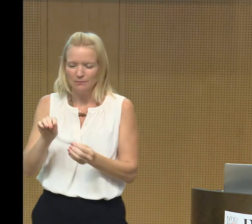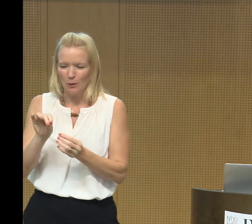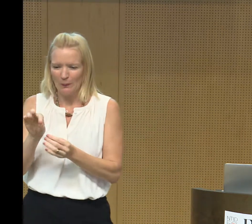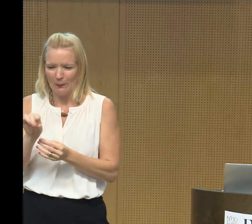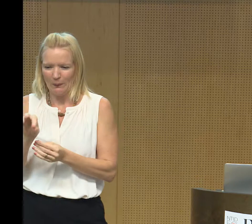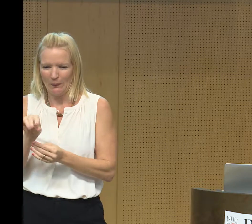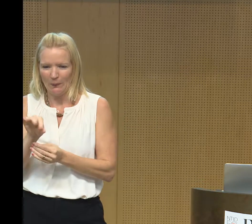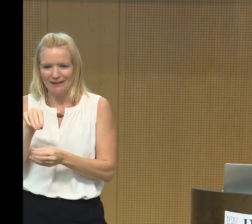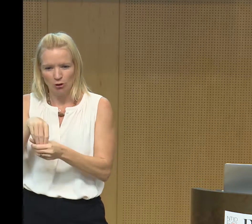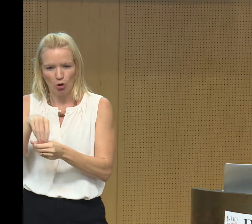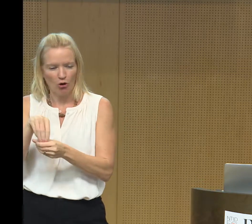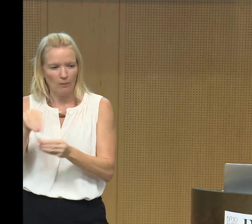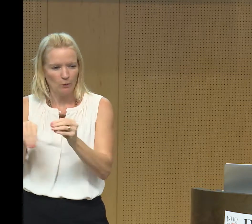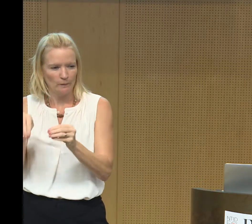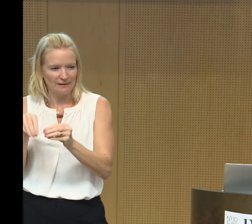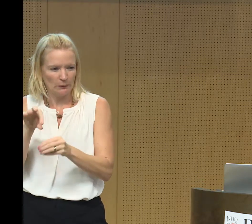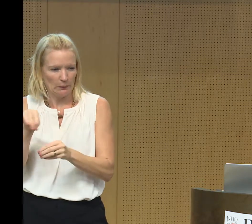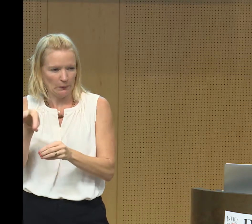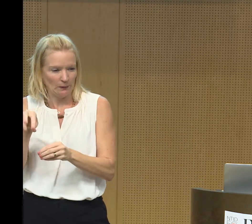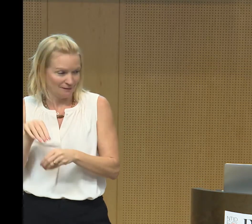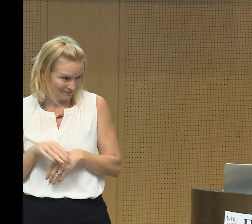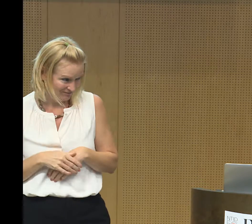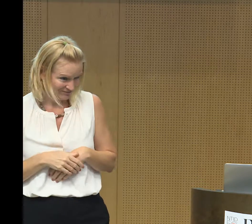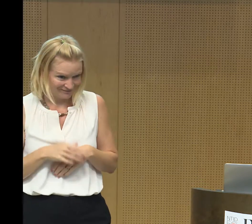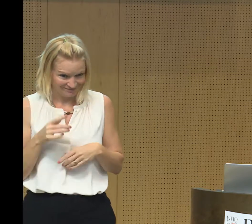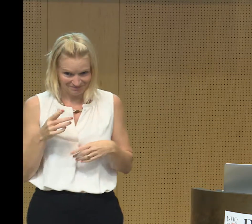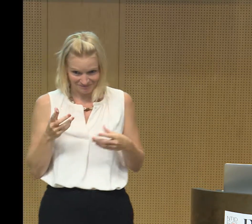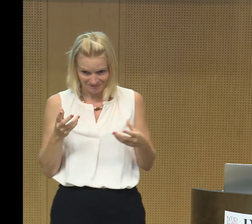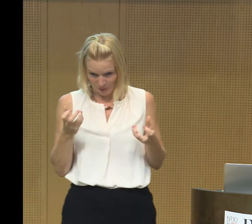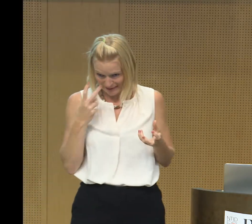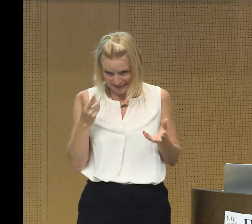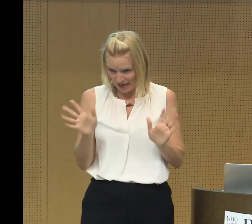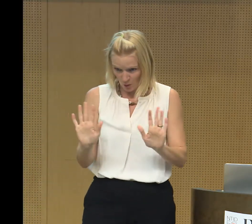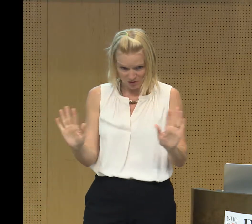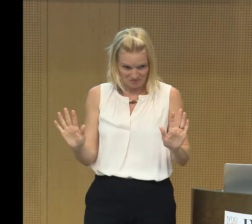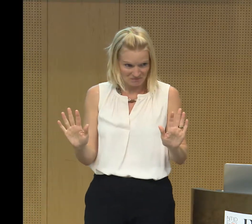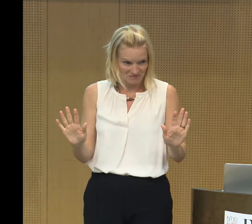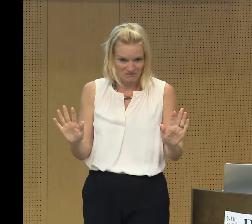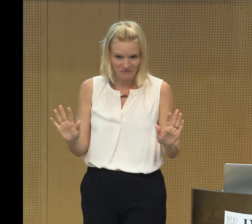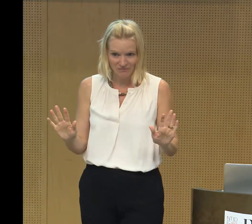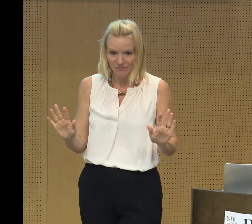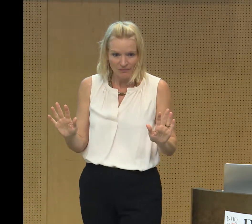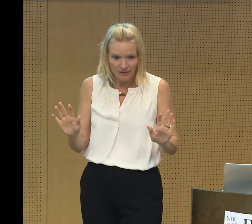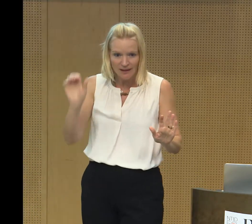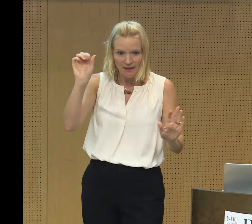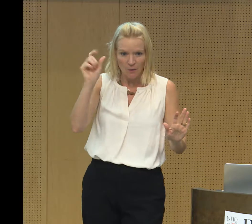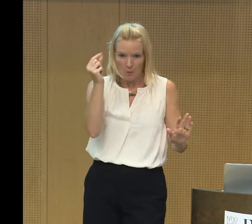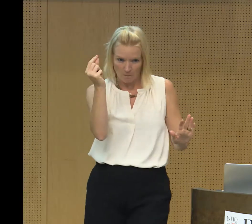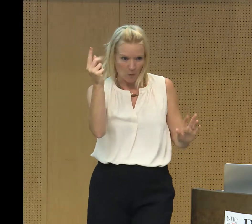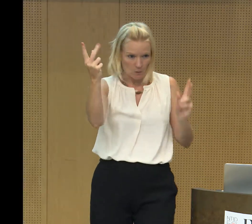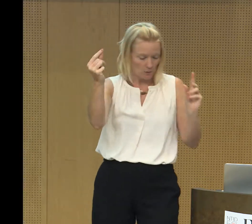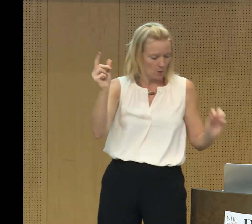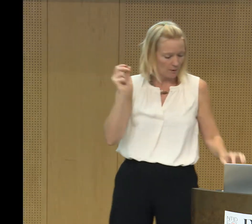And then the ill-formed one have more internal jerky movements. The well-formed have more sonorous